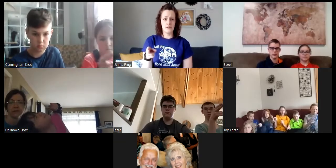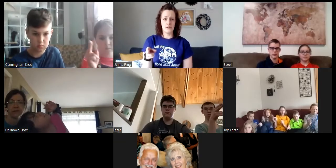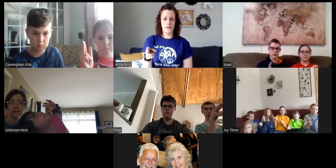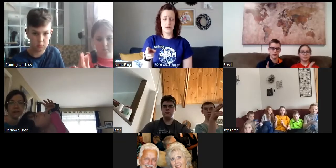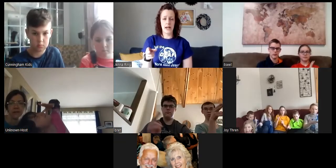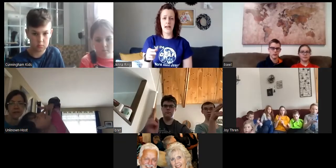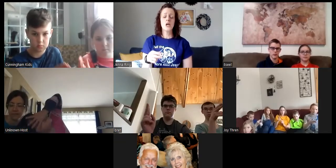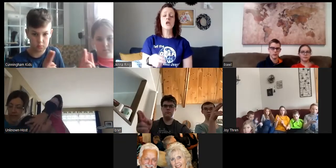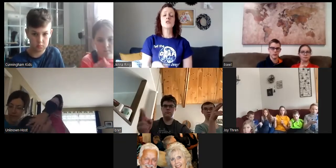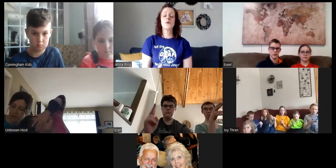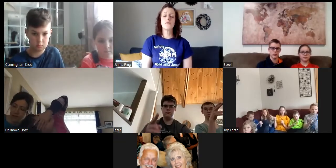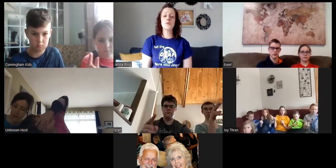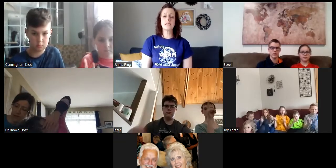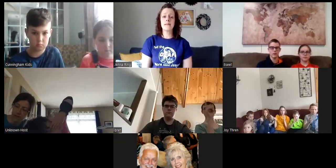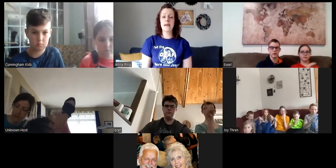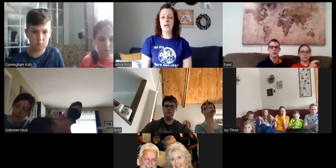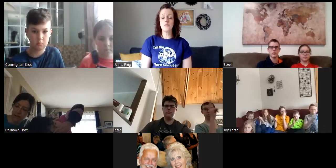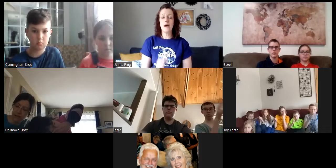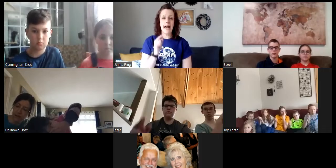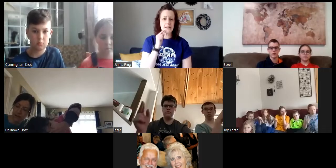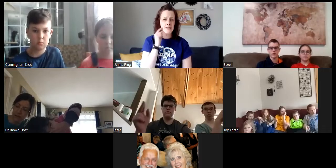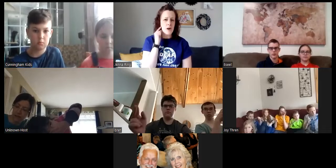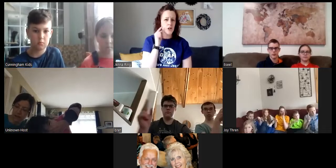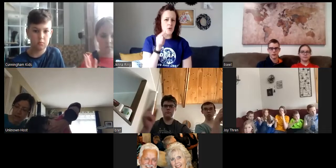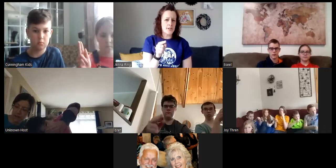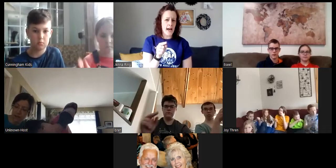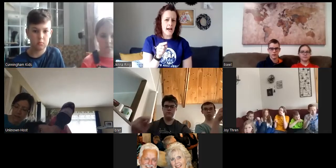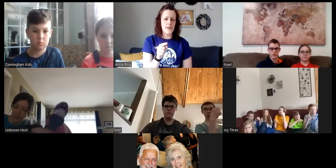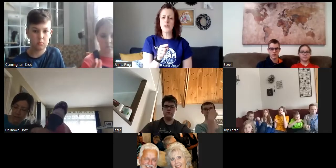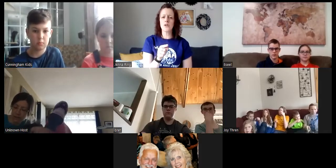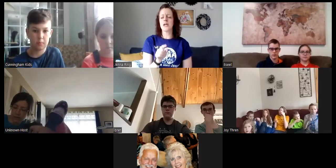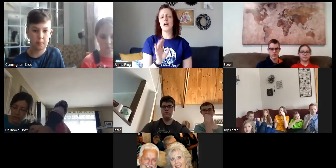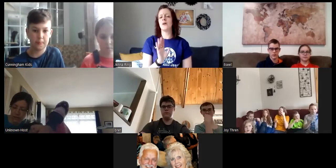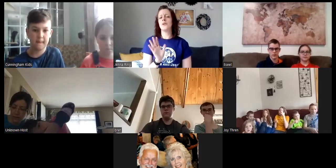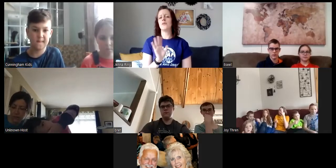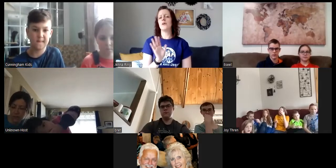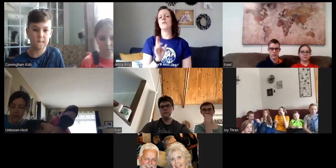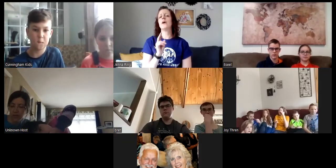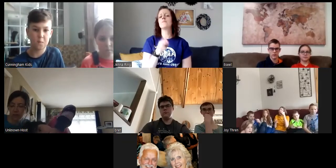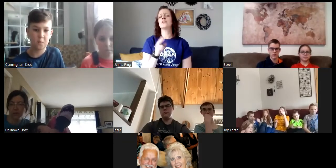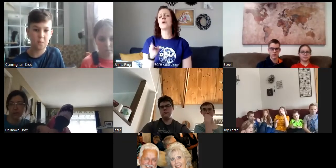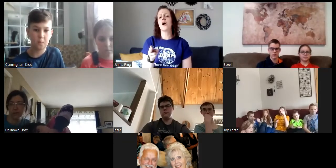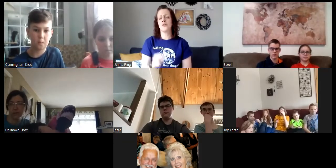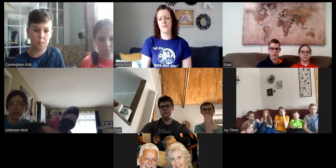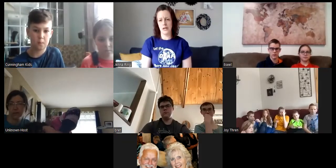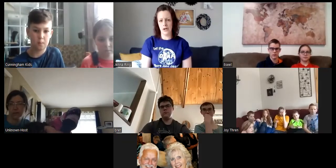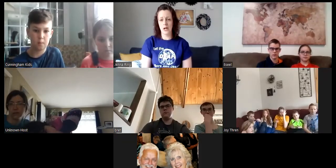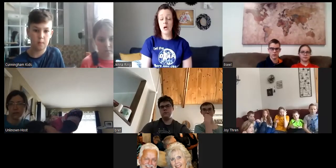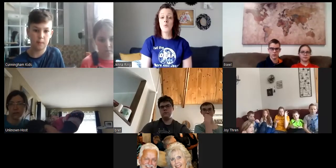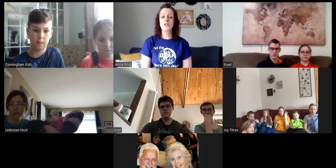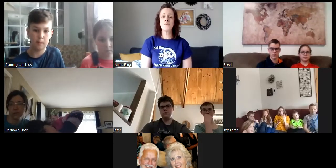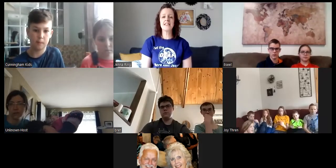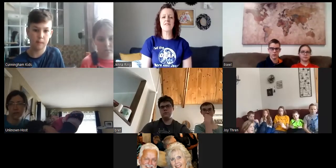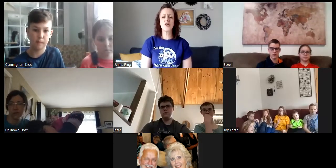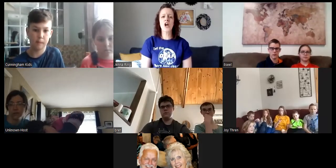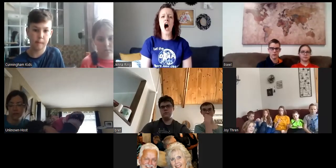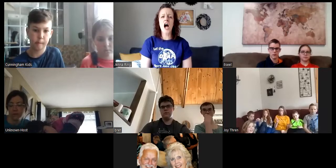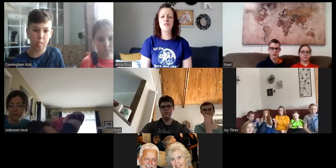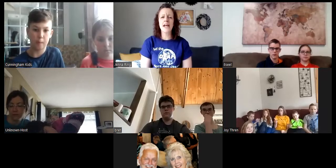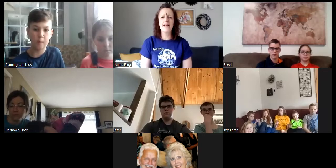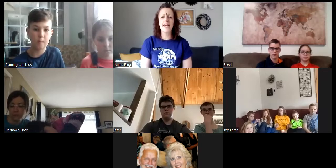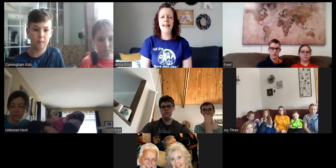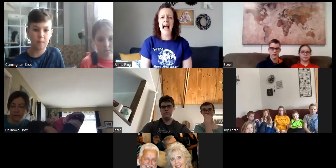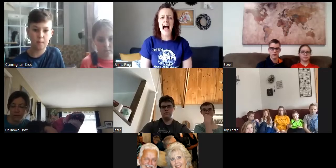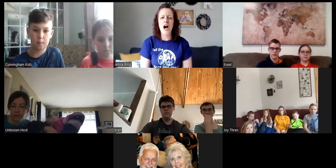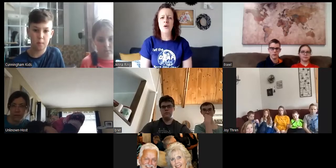hearing. Okay, so if you see that, you might ask them, are you deaf? And they'll say, oh, no, I'm just hard of hearing, which means if you